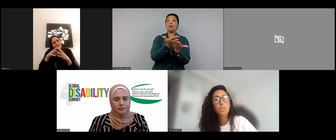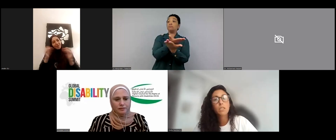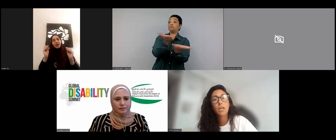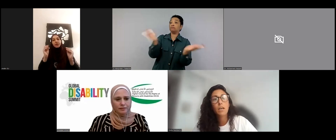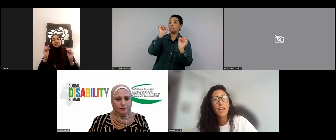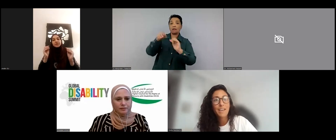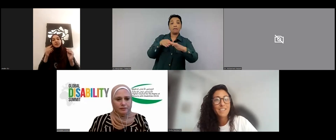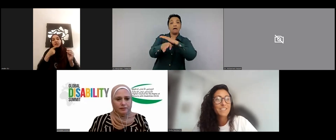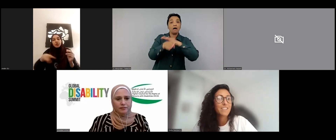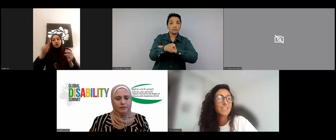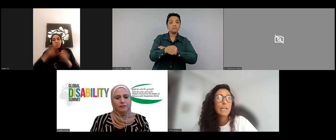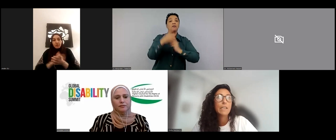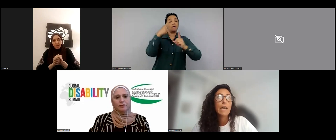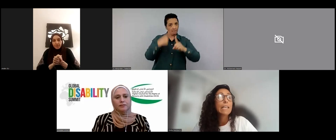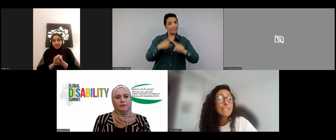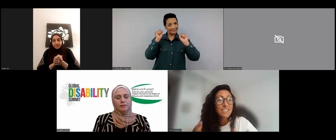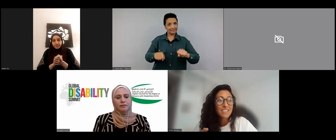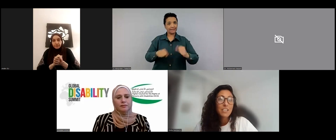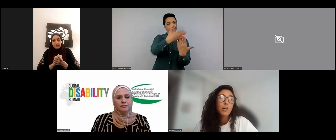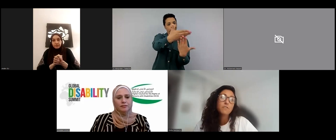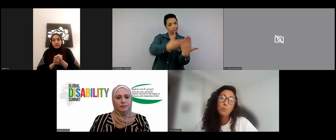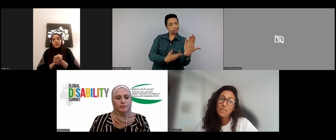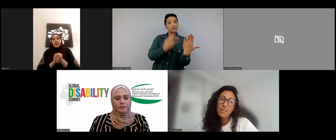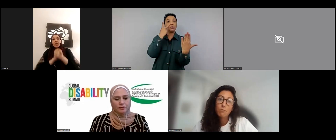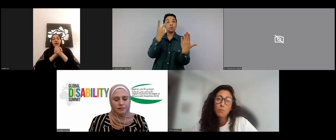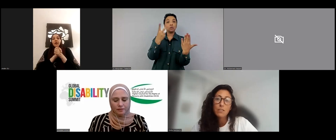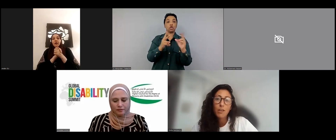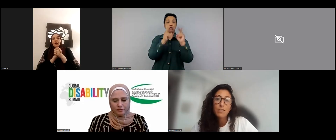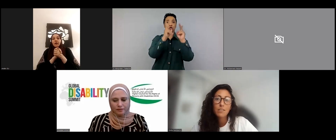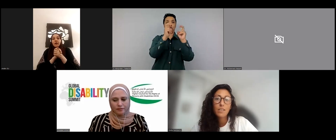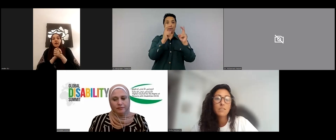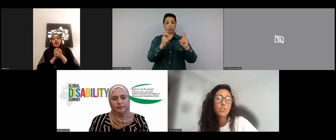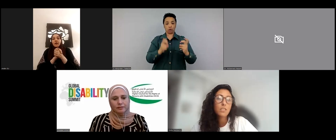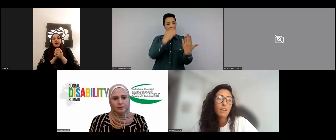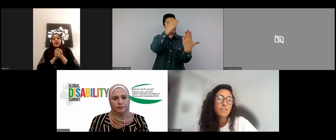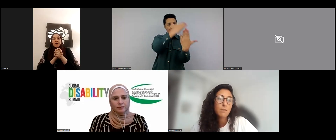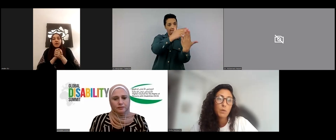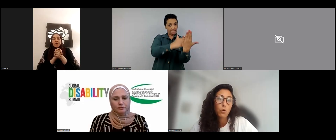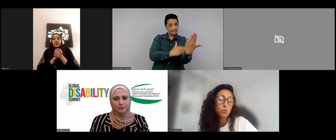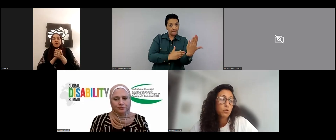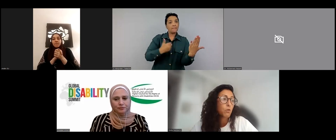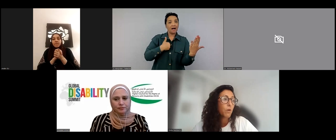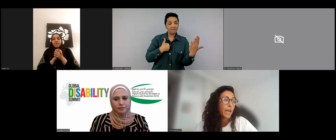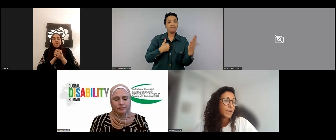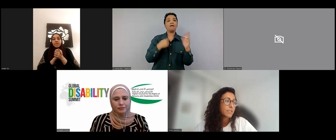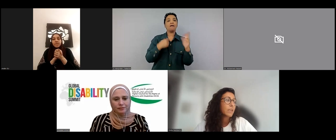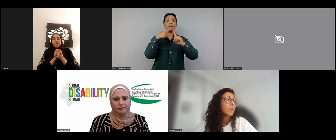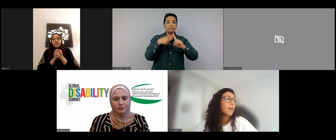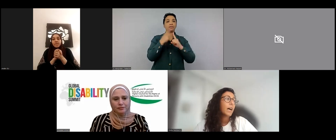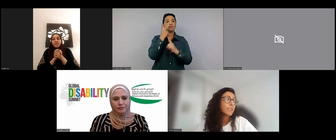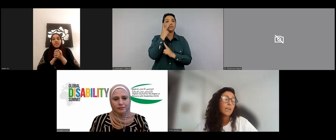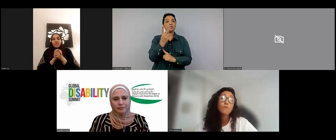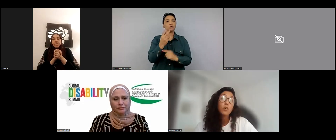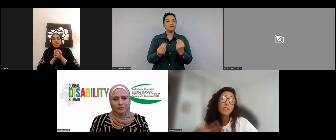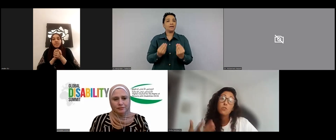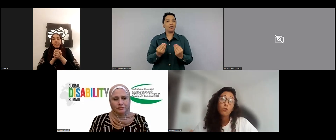both as a list of topics that will be addressed at the GDS, but also as